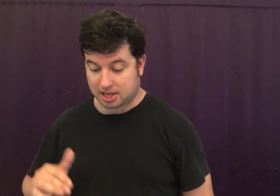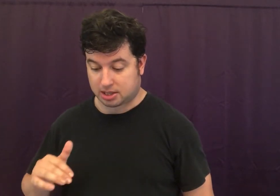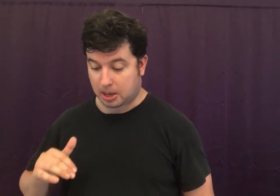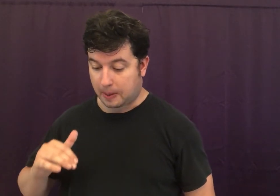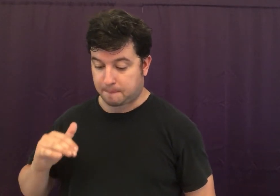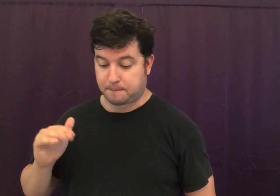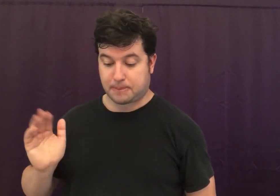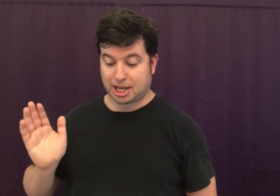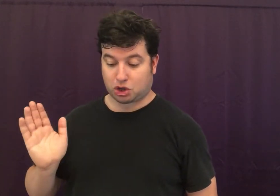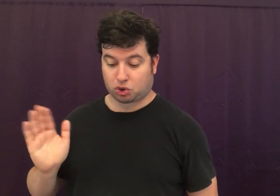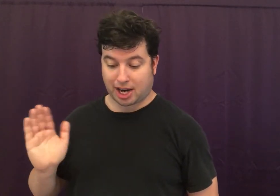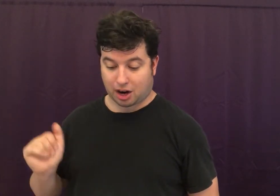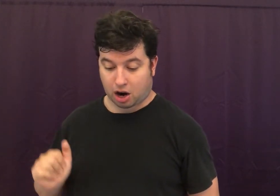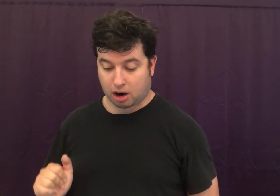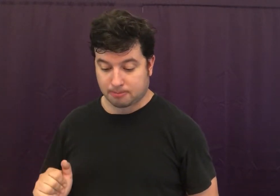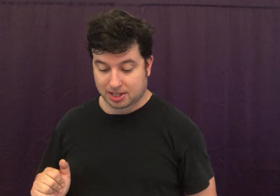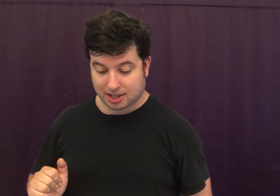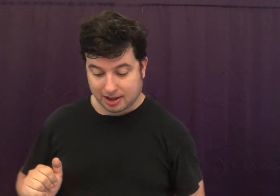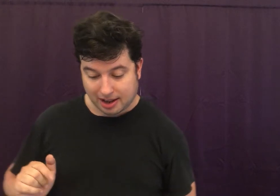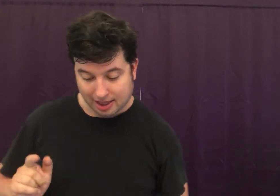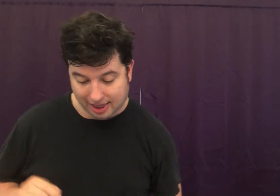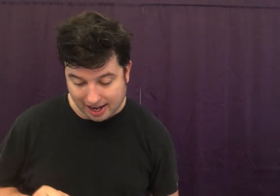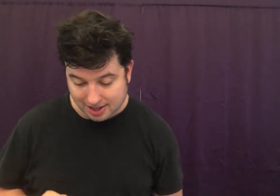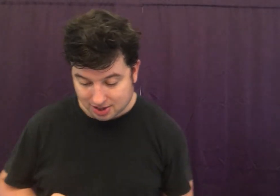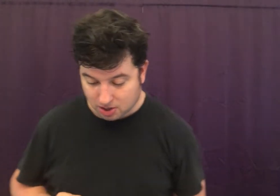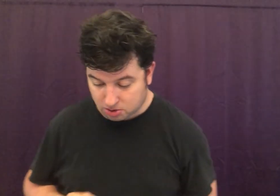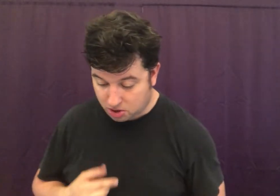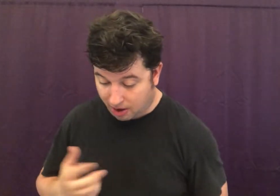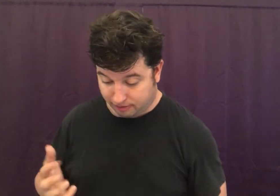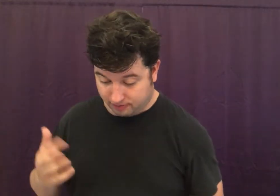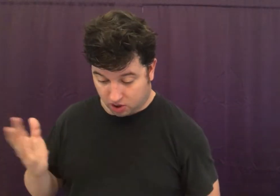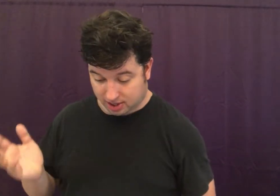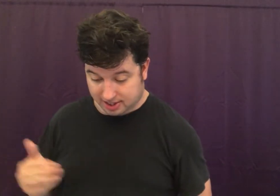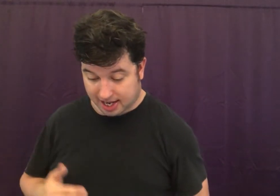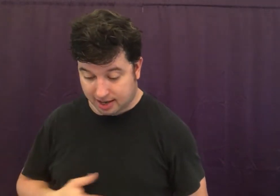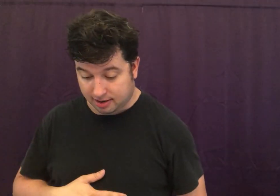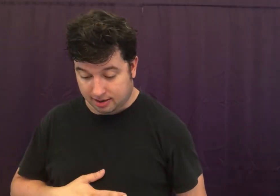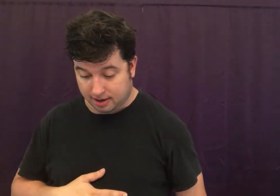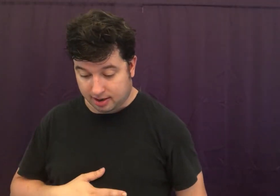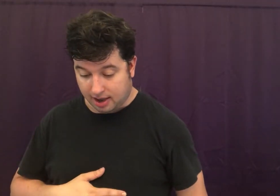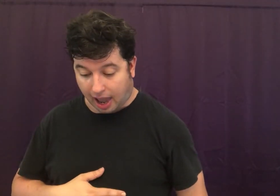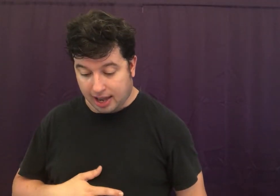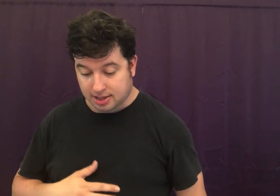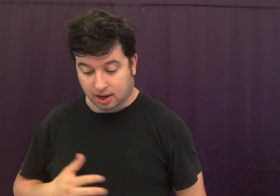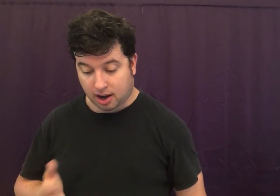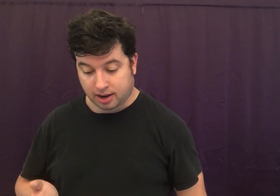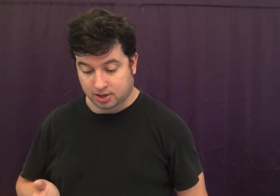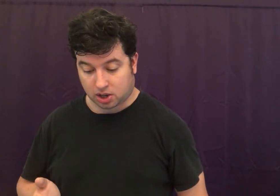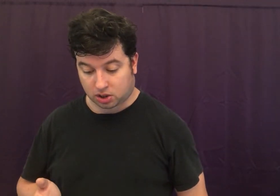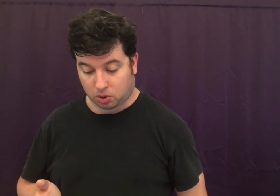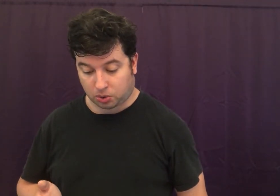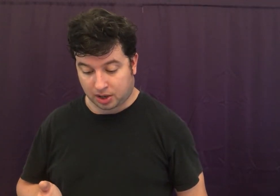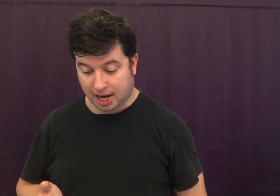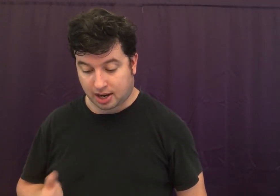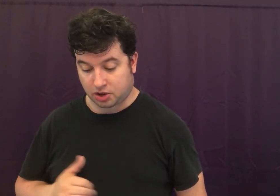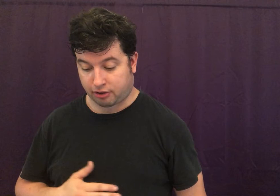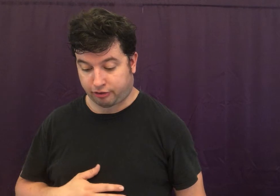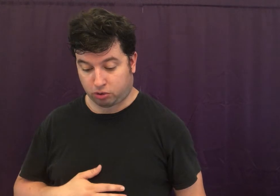his big, great arms. That is so I've heard it said. And on a dark, cold night, under full